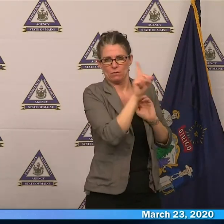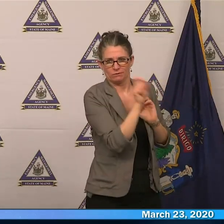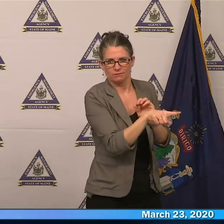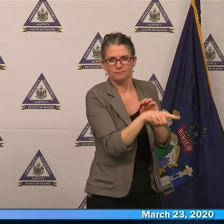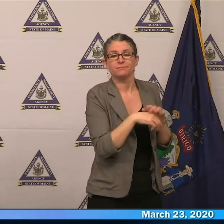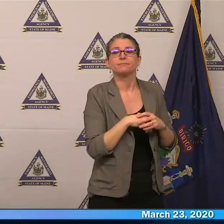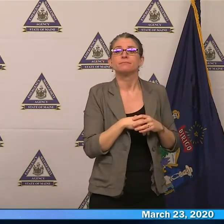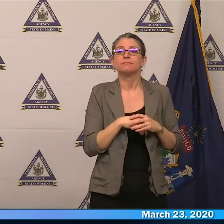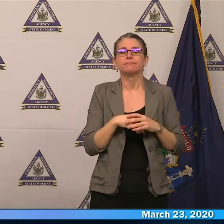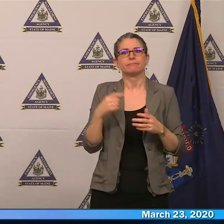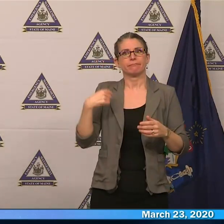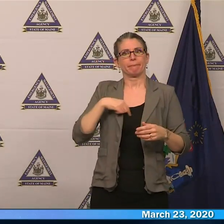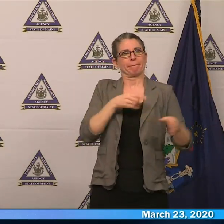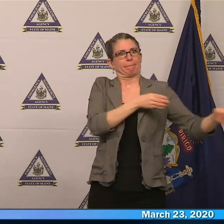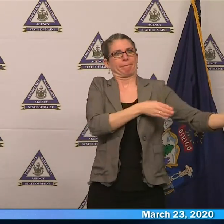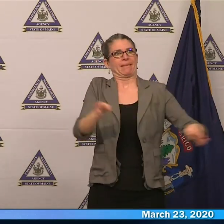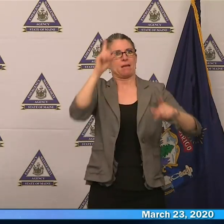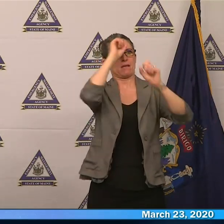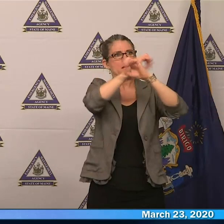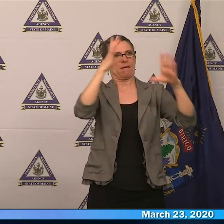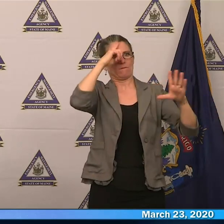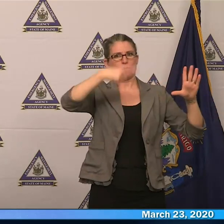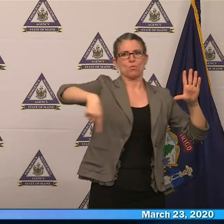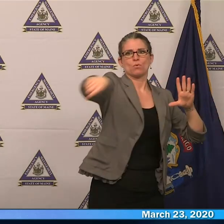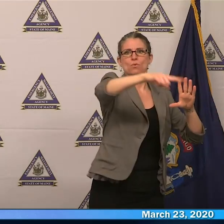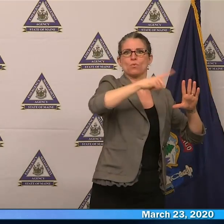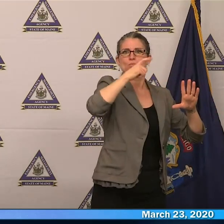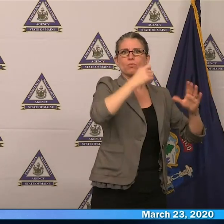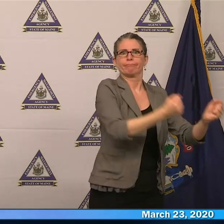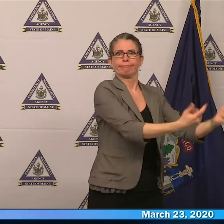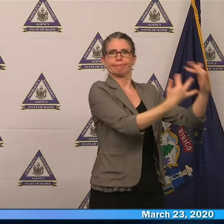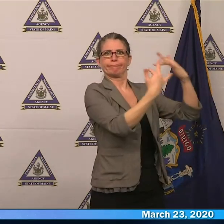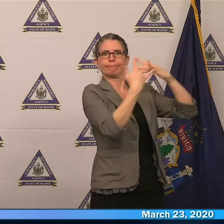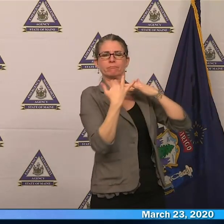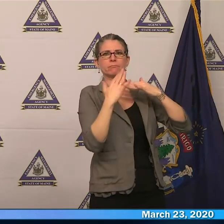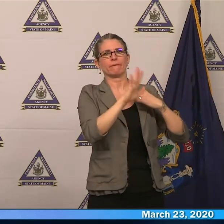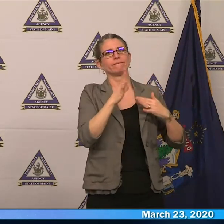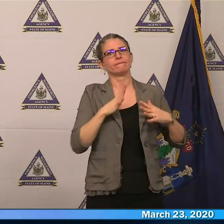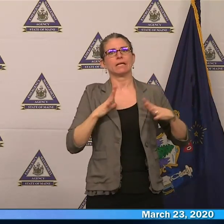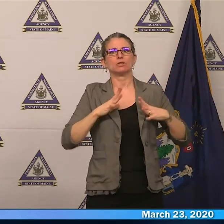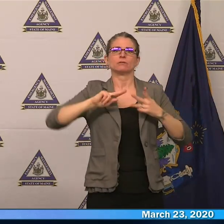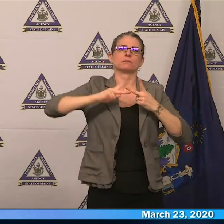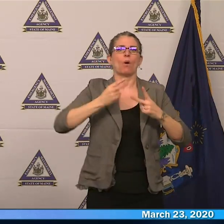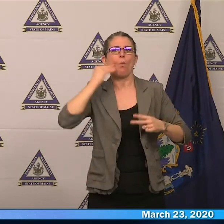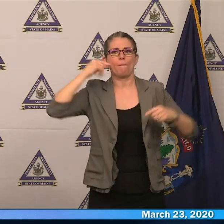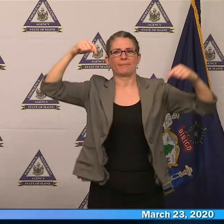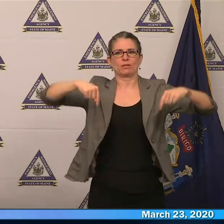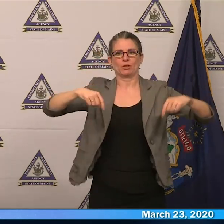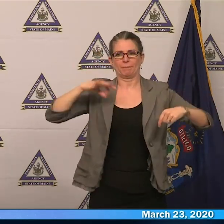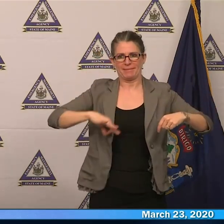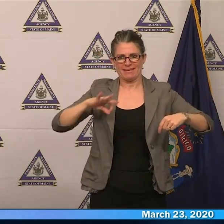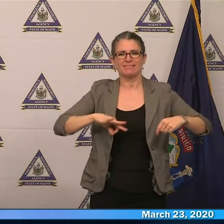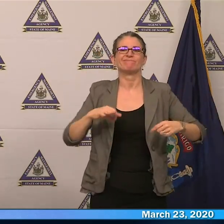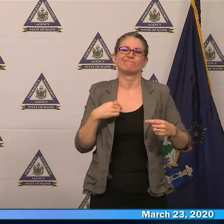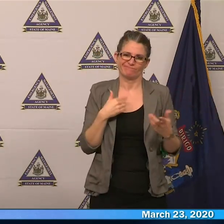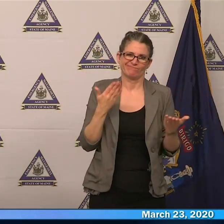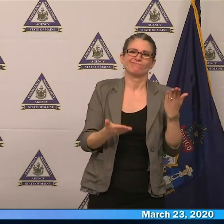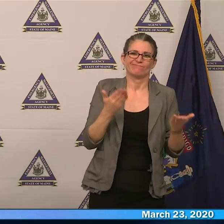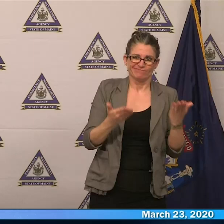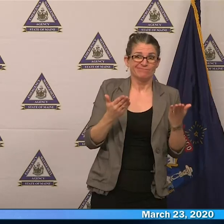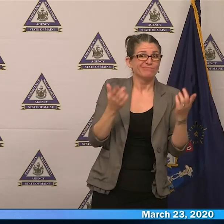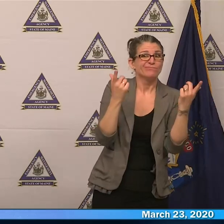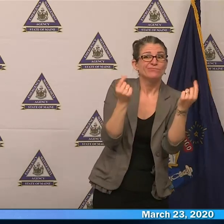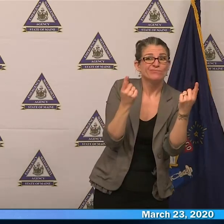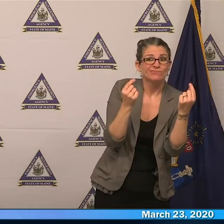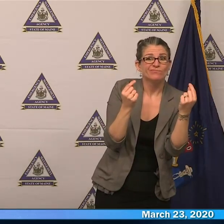I continue to believe that Maine is the most welcoming place I've ever lived in my life, and I hope it stays that way. So, Steve.